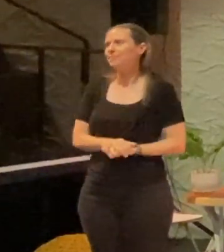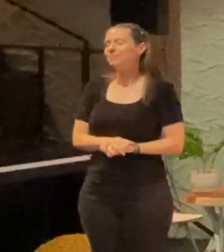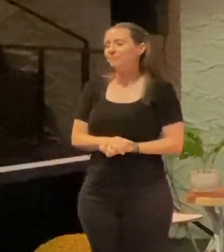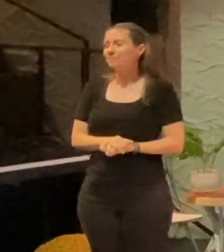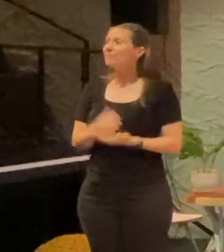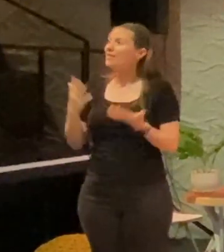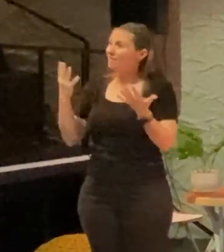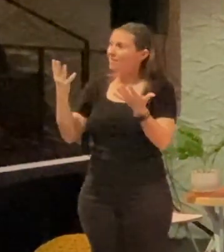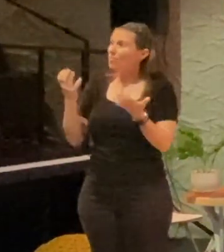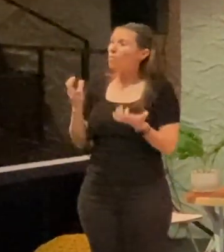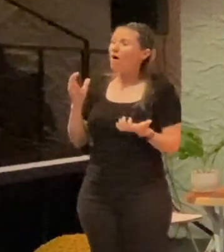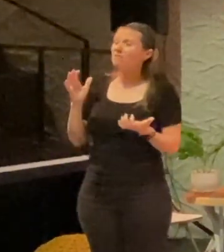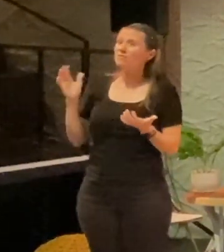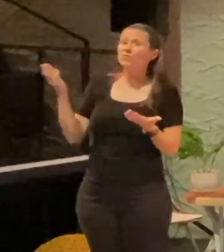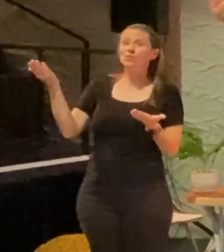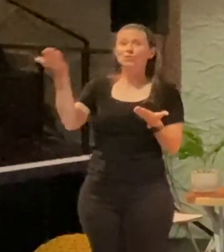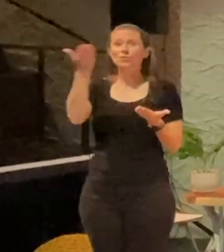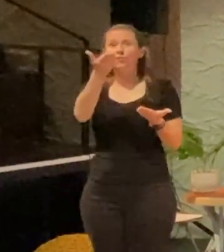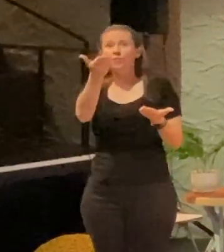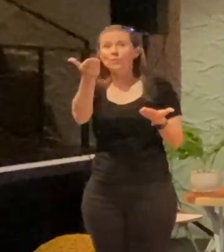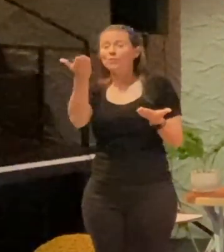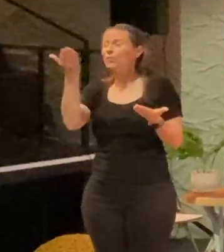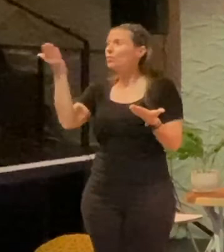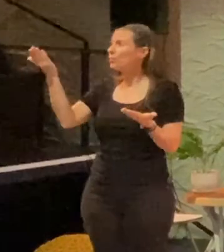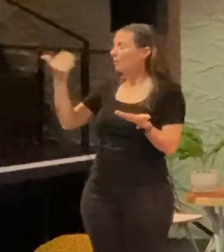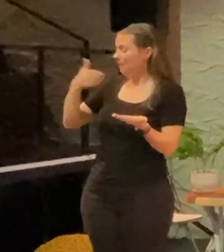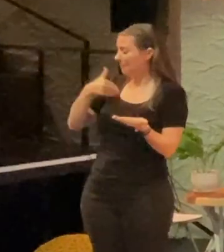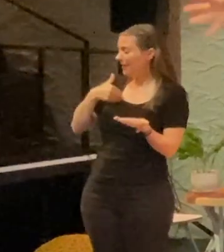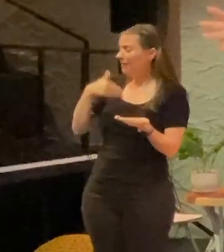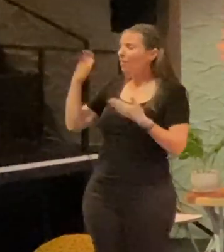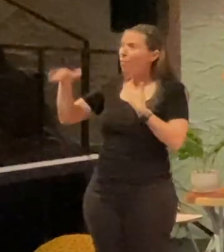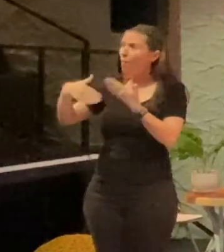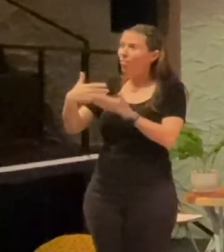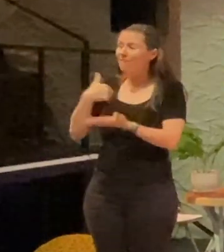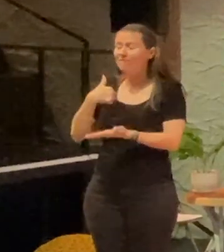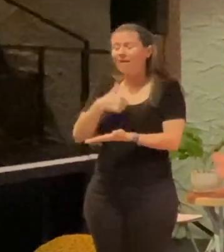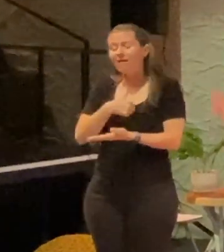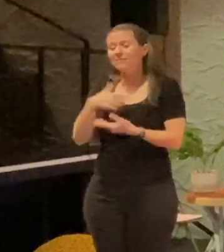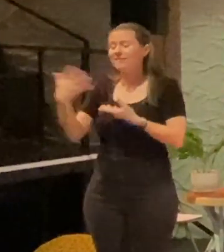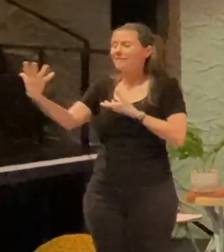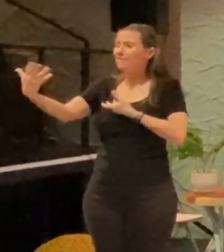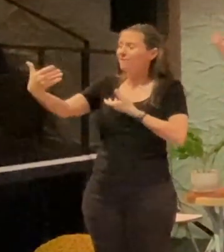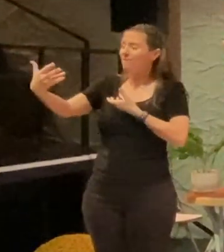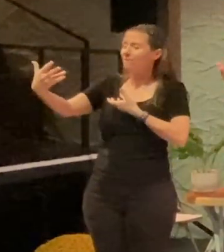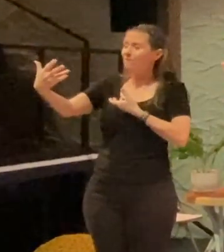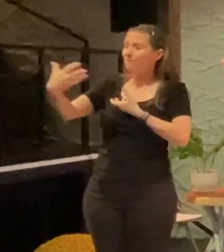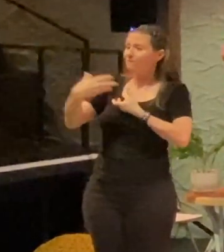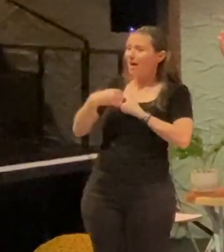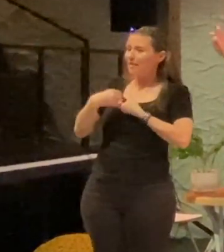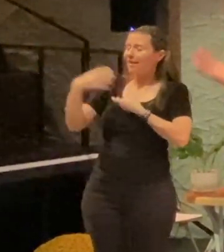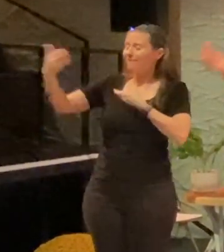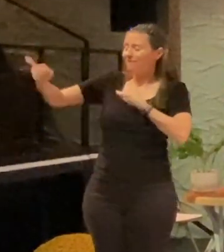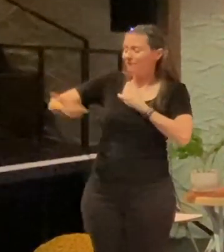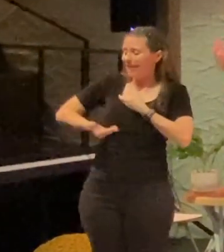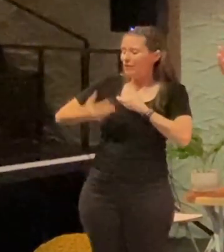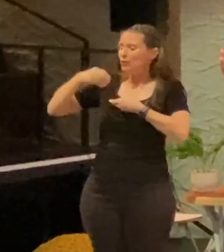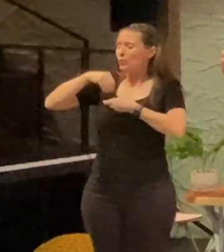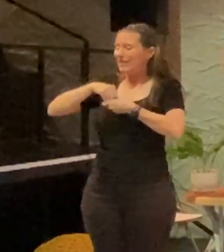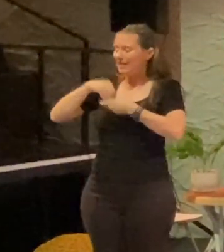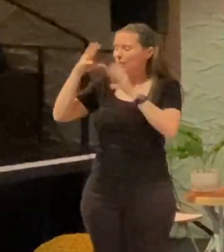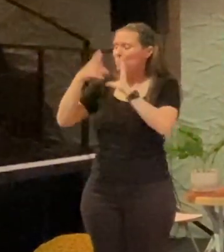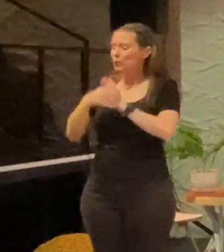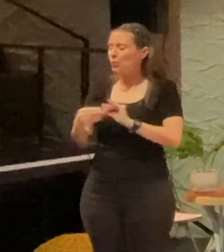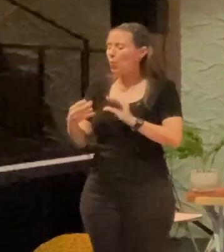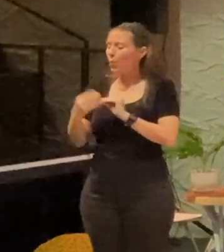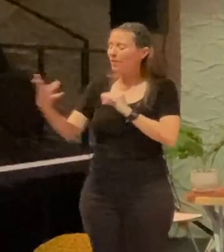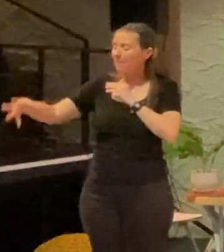And He wants you and me and all of us, and He invites you and all of us into His story to be part of His